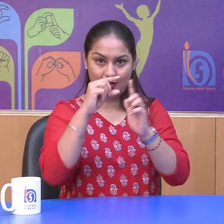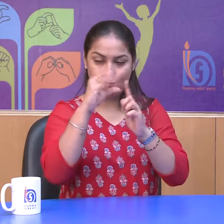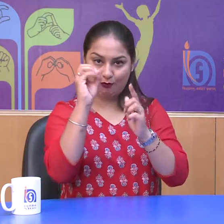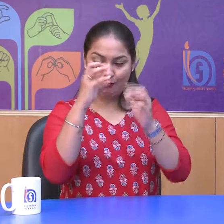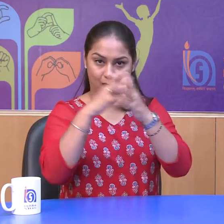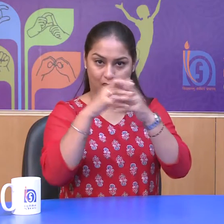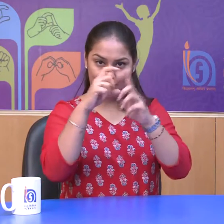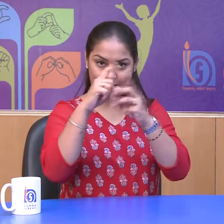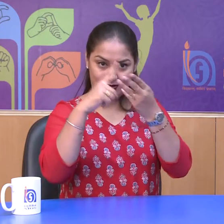prepared using